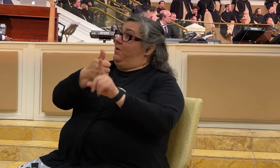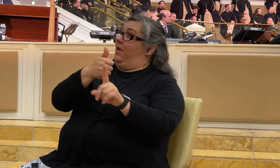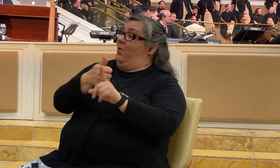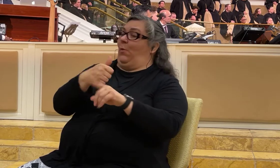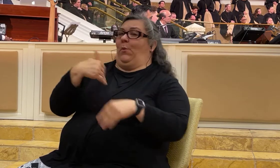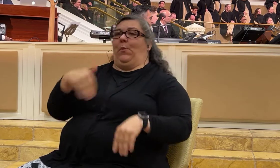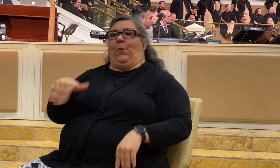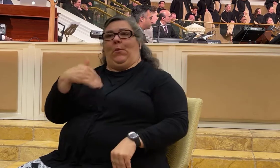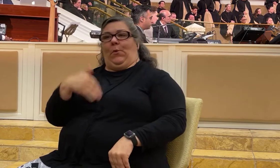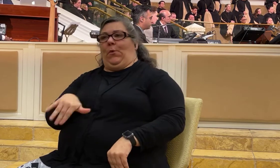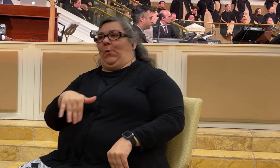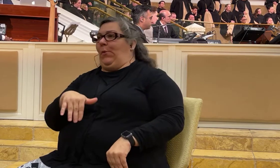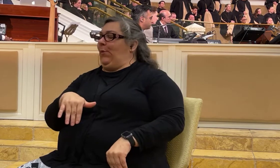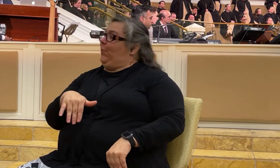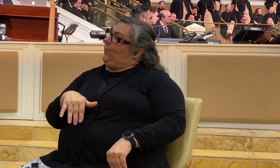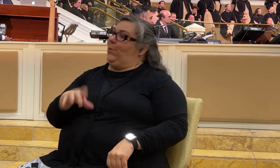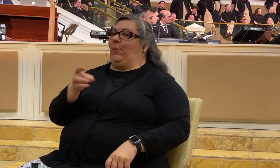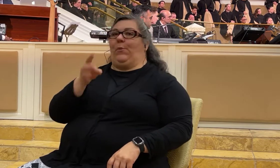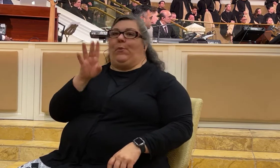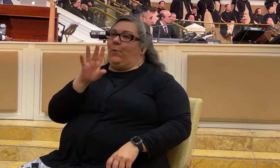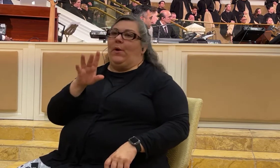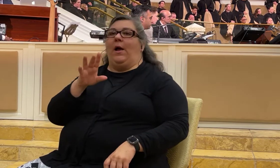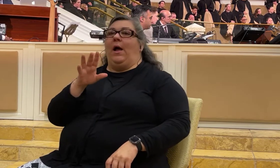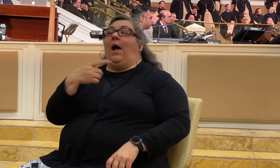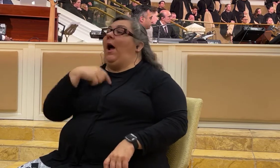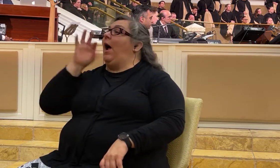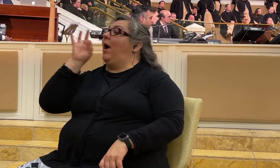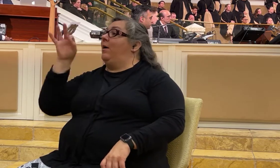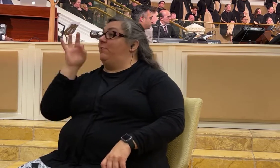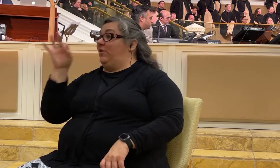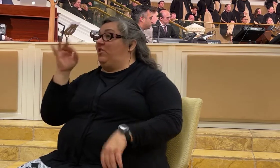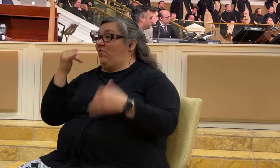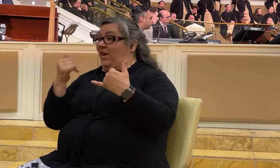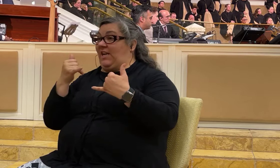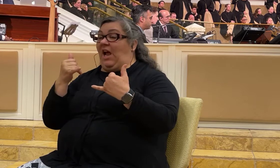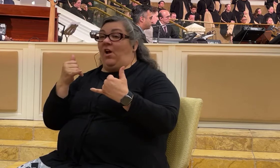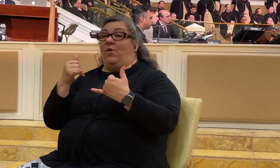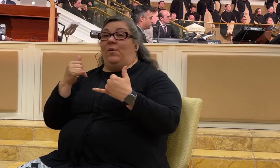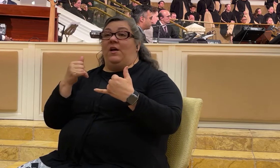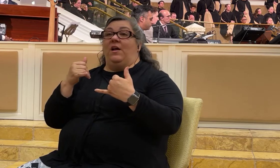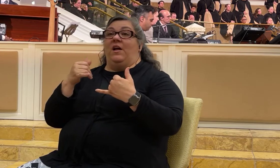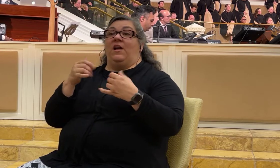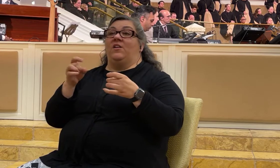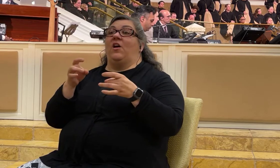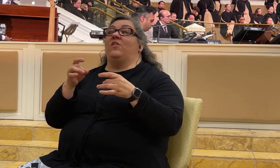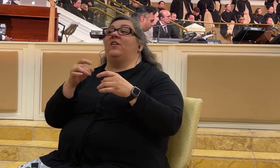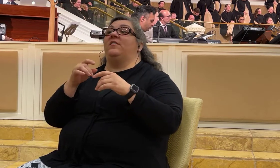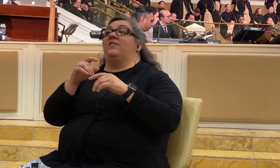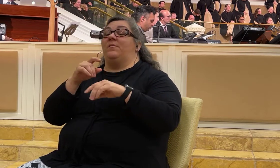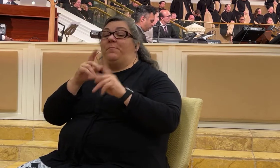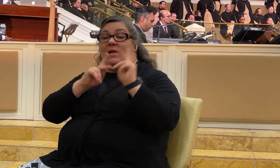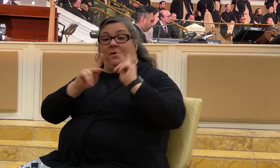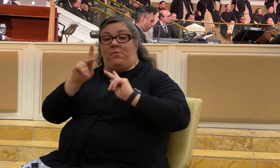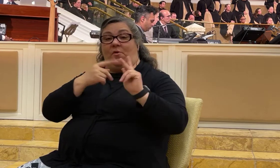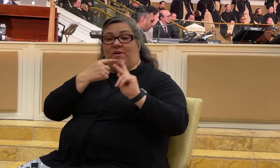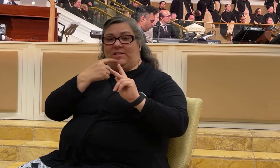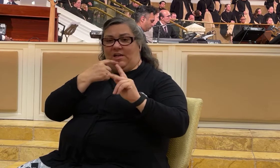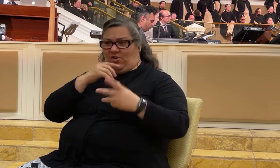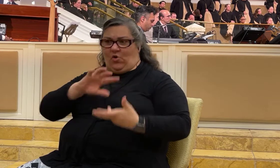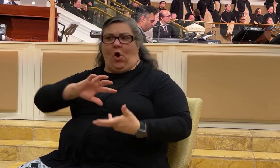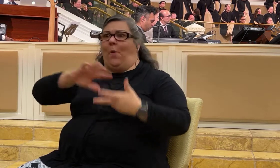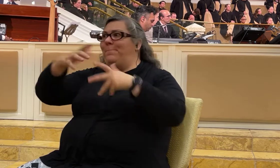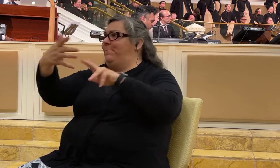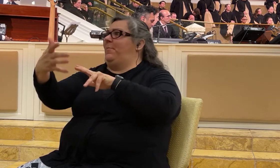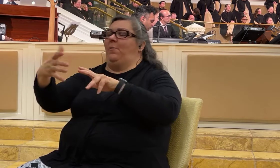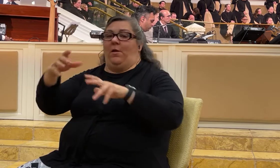living right here on the razor's edge right now. I'm preaching while we're living in a place at a time when people are saying they're shook up.